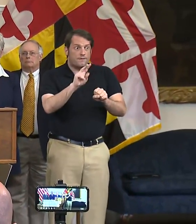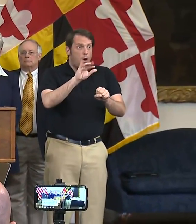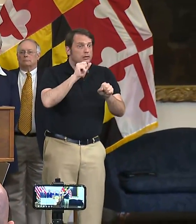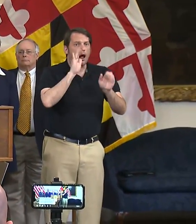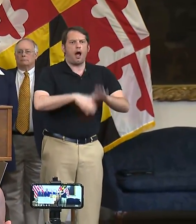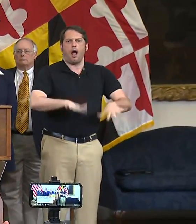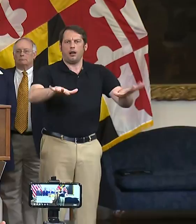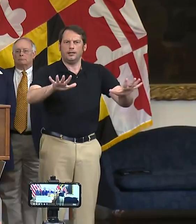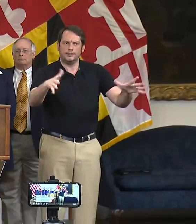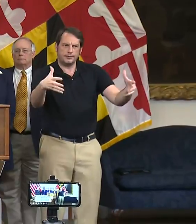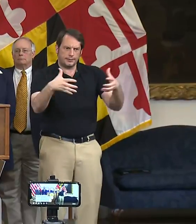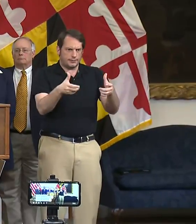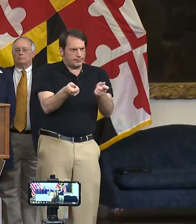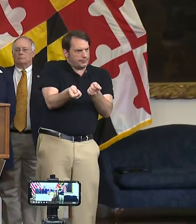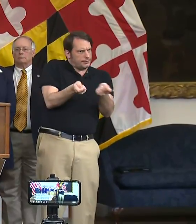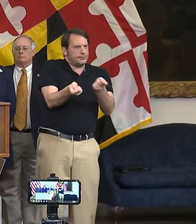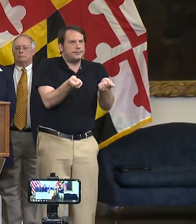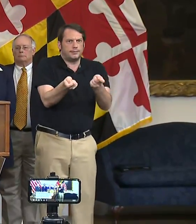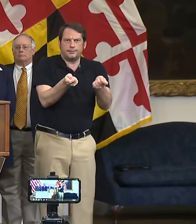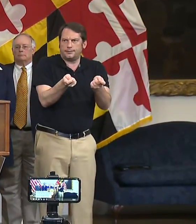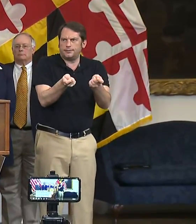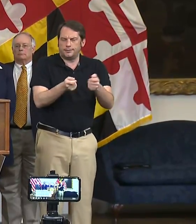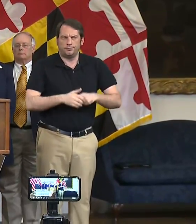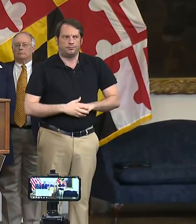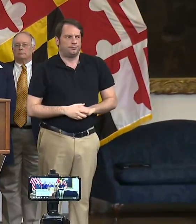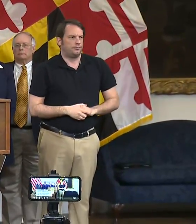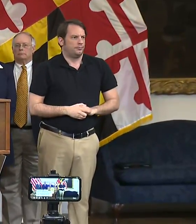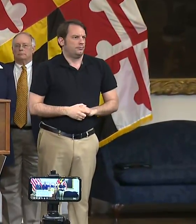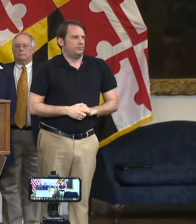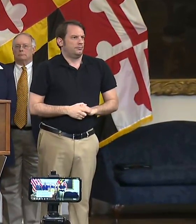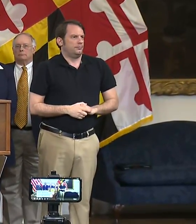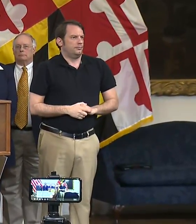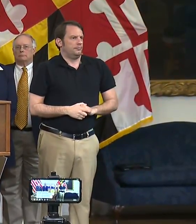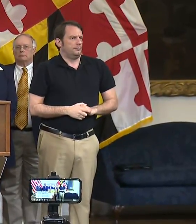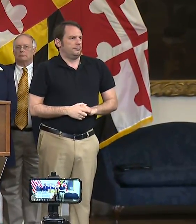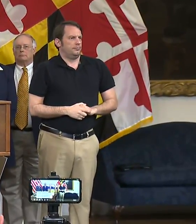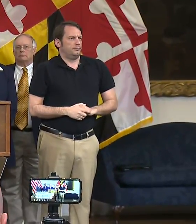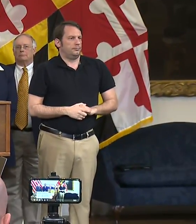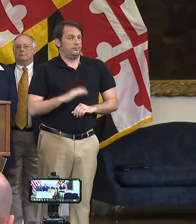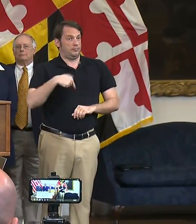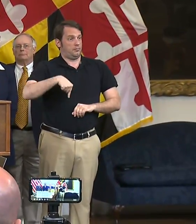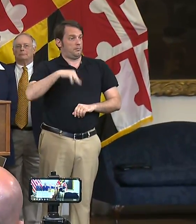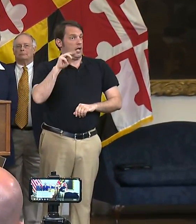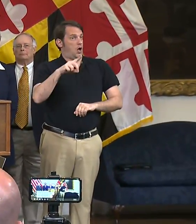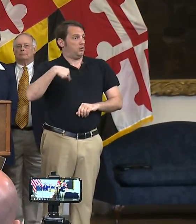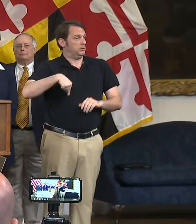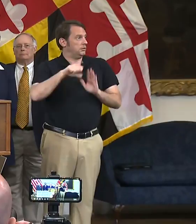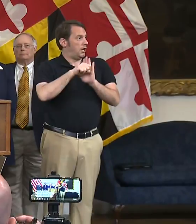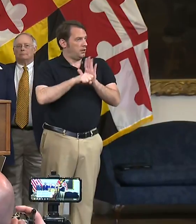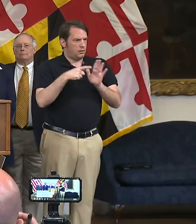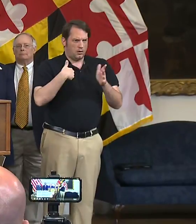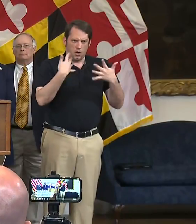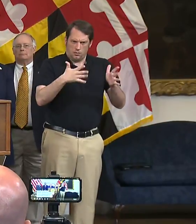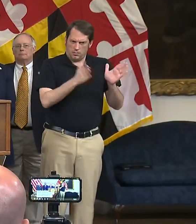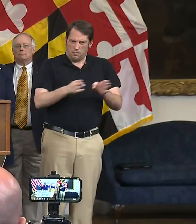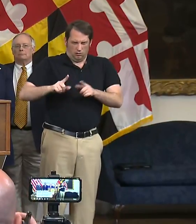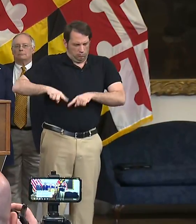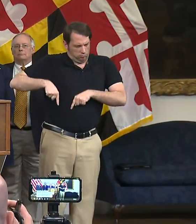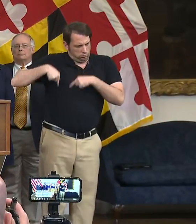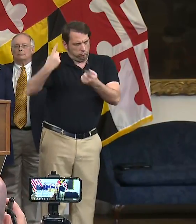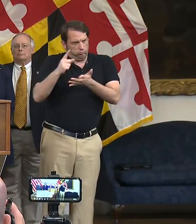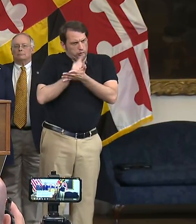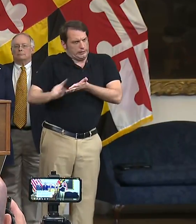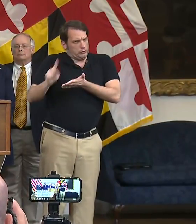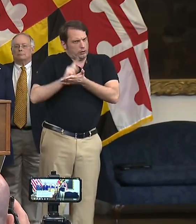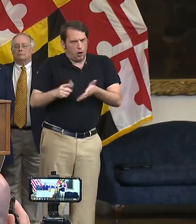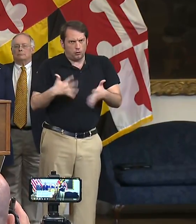exactly what our state has been actively preparing for many weeks. I want to again assure Marylanders